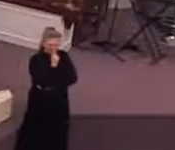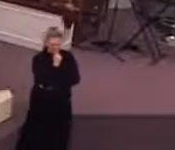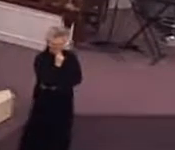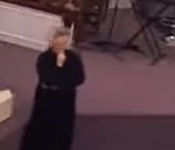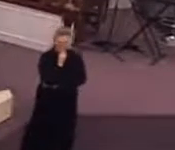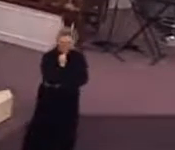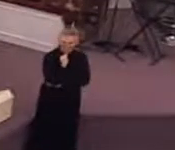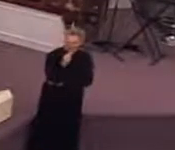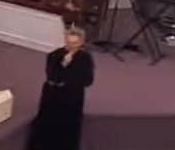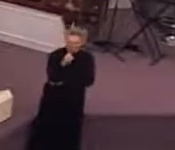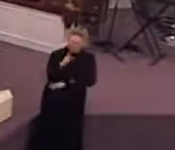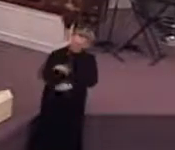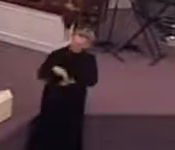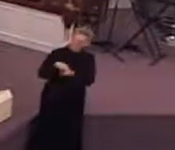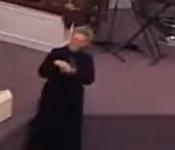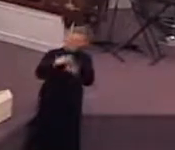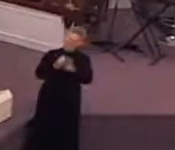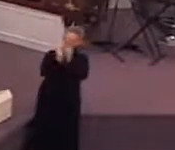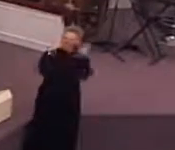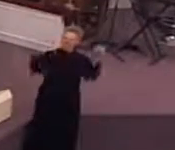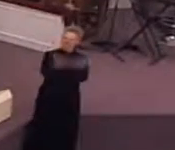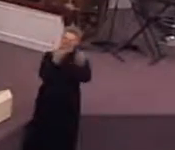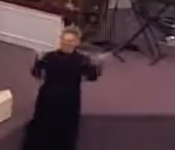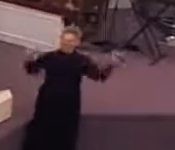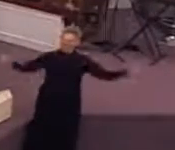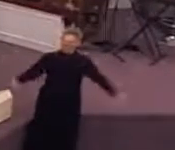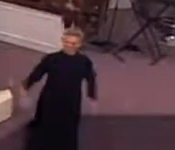Brother Andre, stand up and shout hallelujah for us tonight.